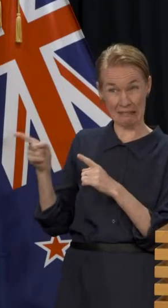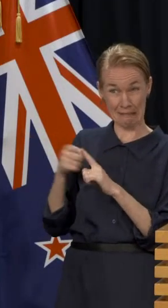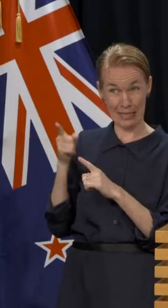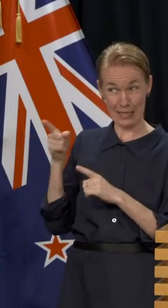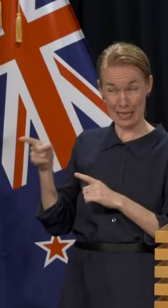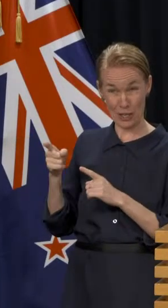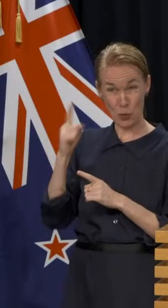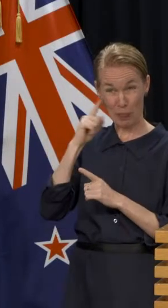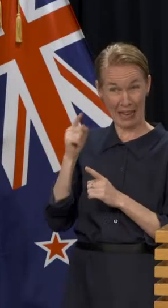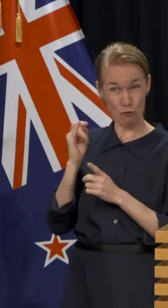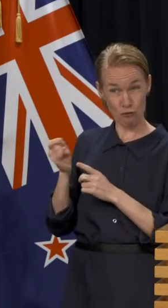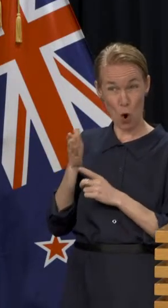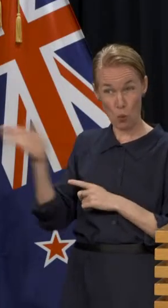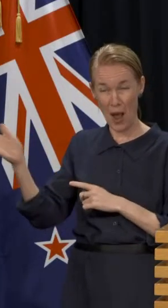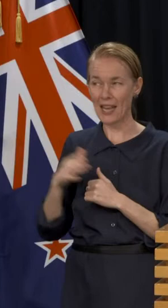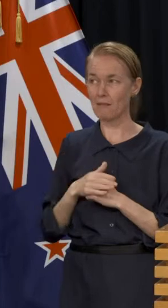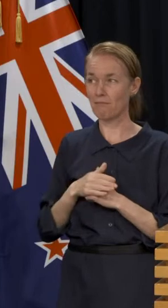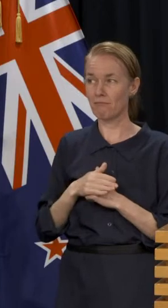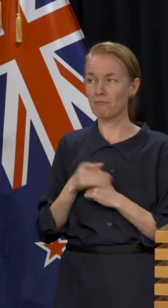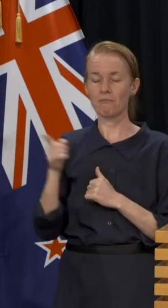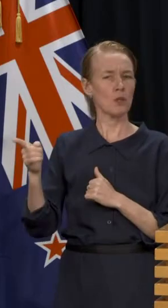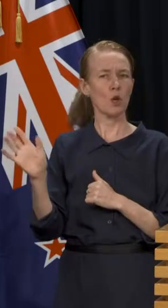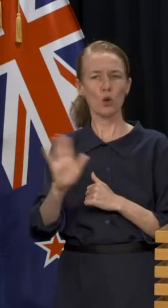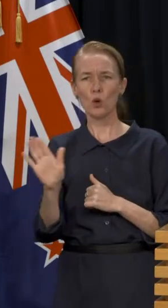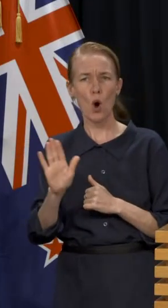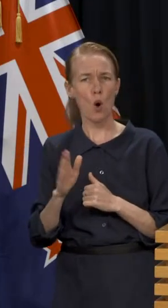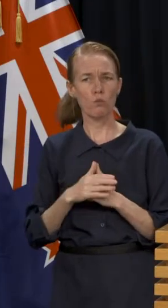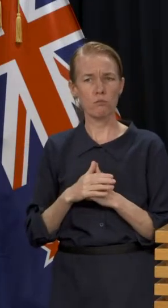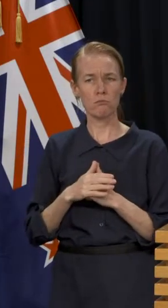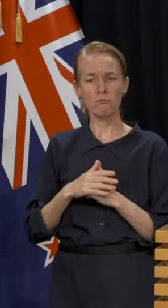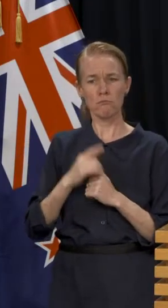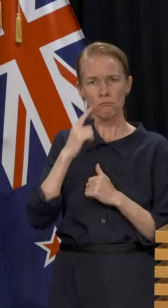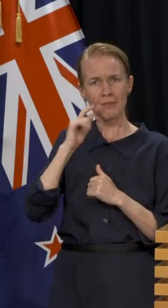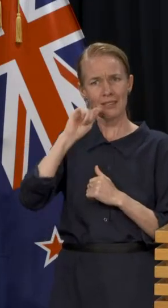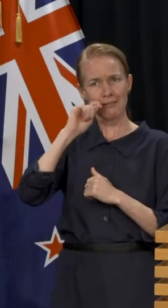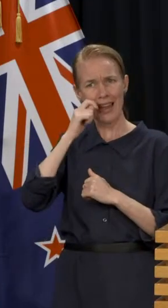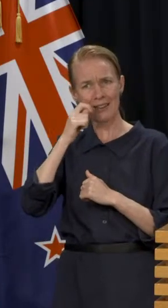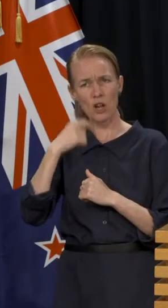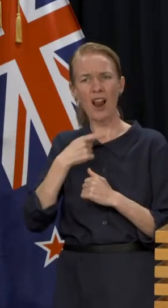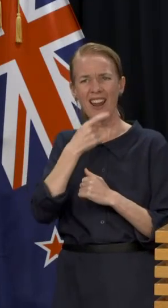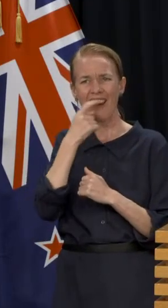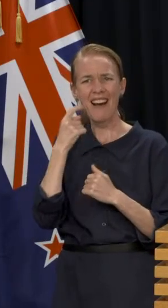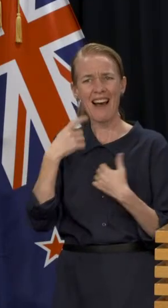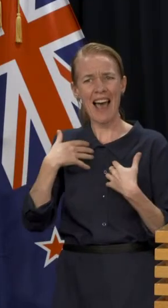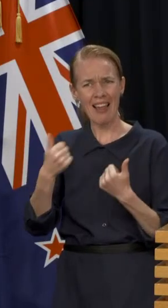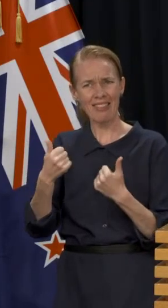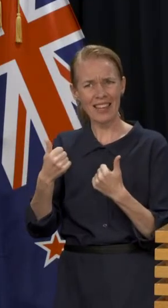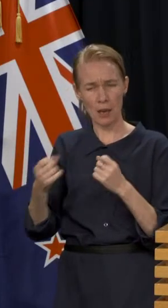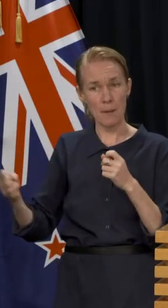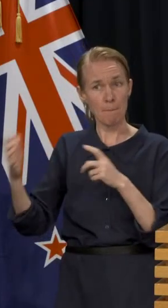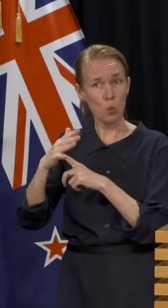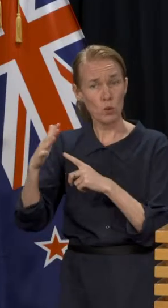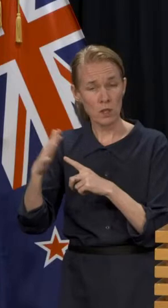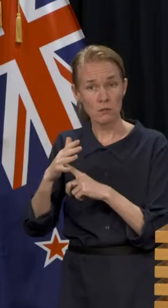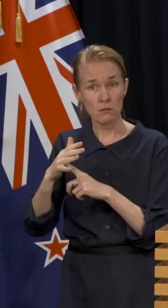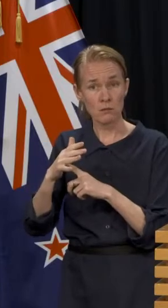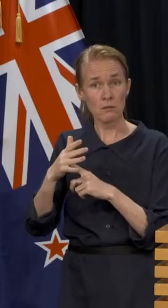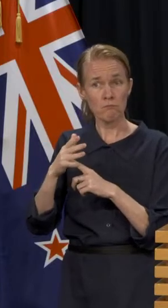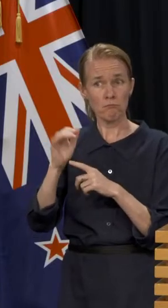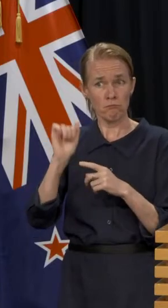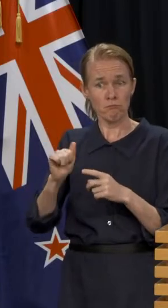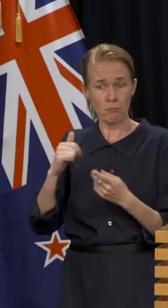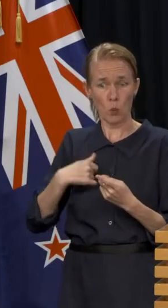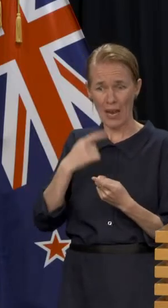government could spend money on in the health system, oral health is a priority. It is one of those areas where we could spend more money, and that money could be very usefully